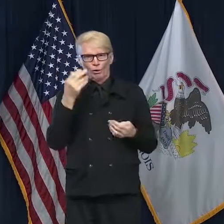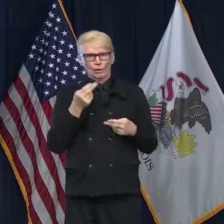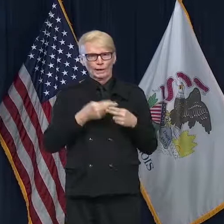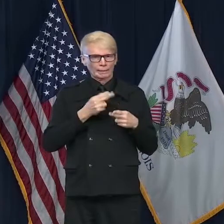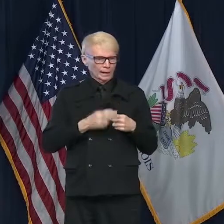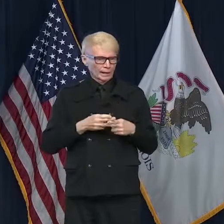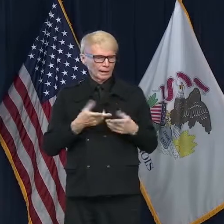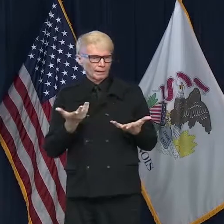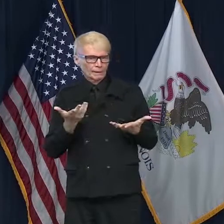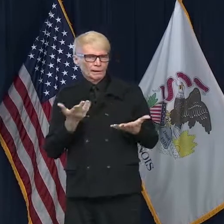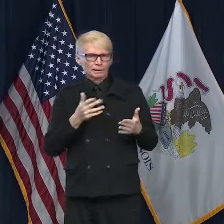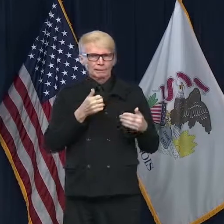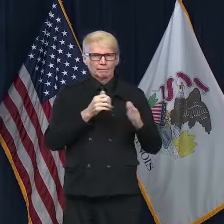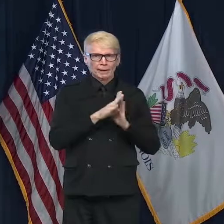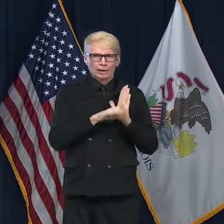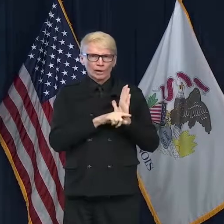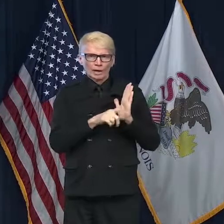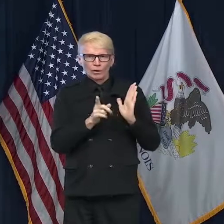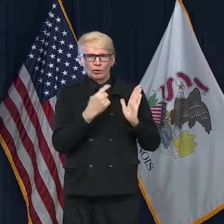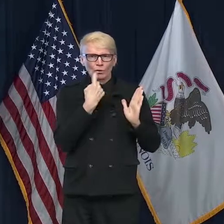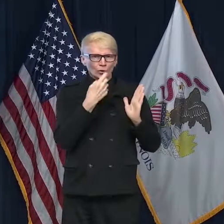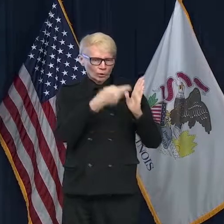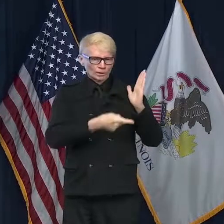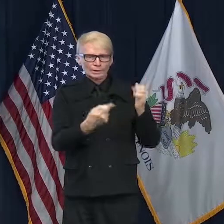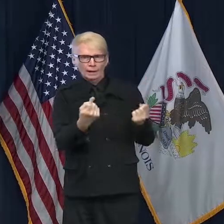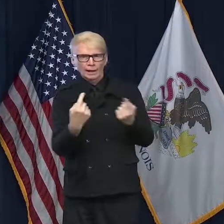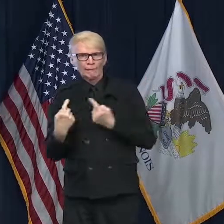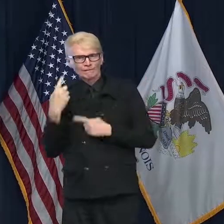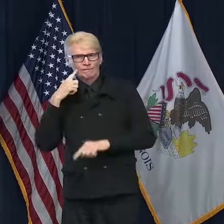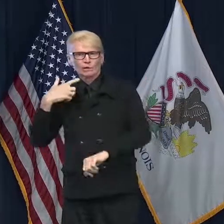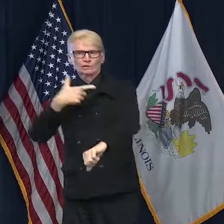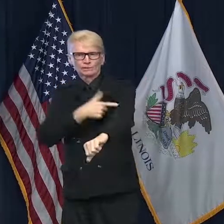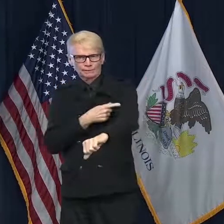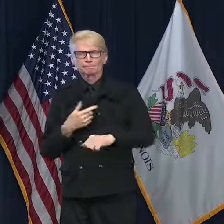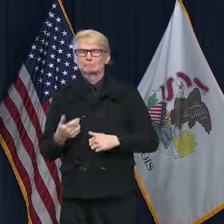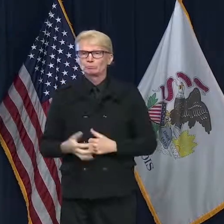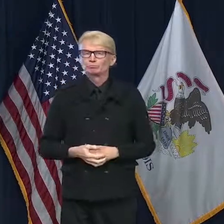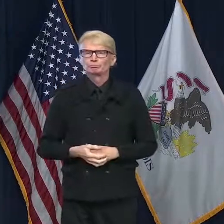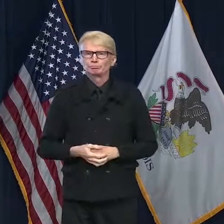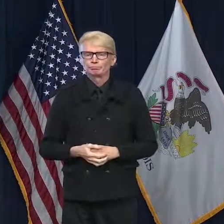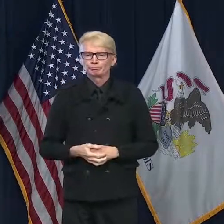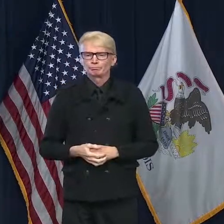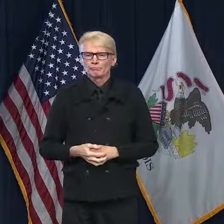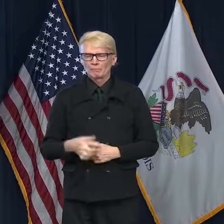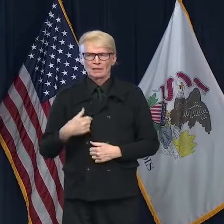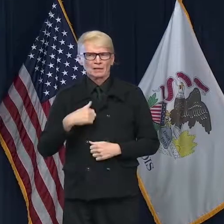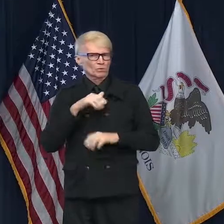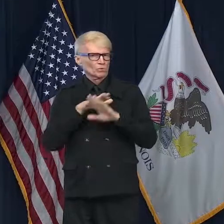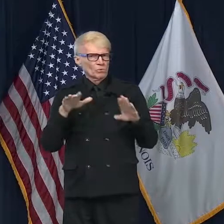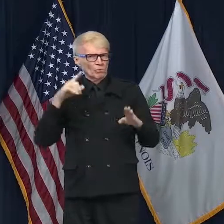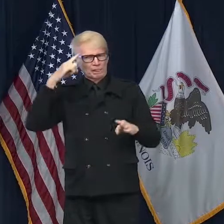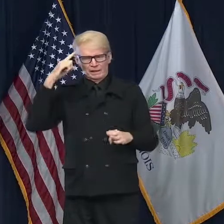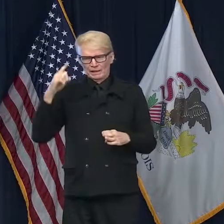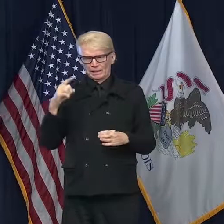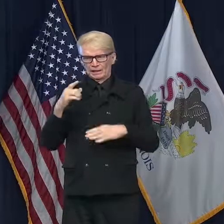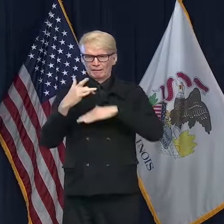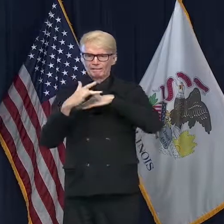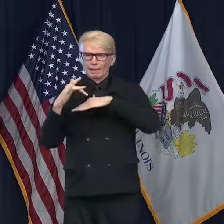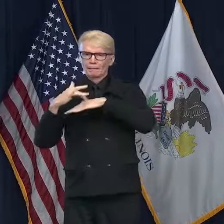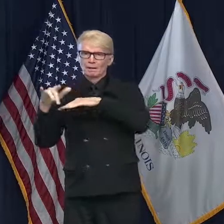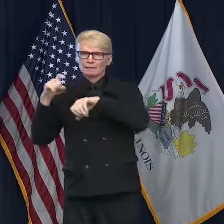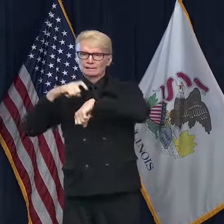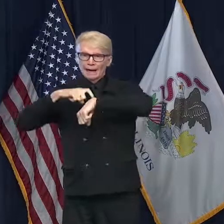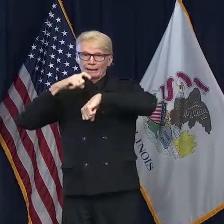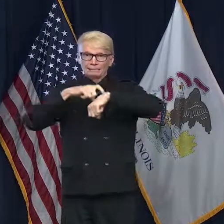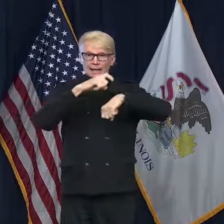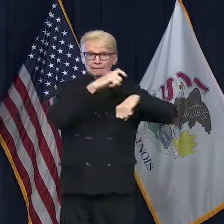coming. I don't think there'll be any loss, any shortage of slots in terms of people